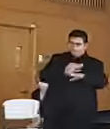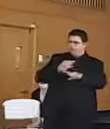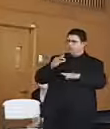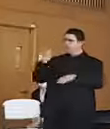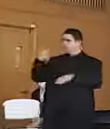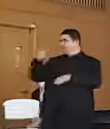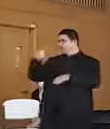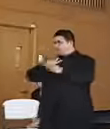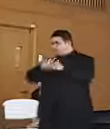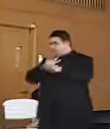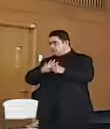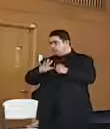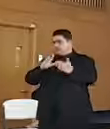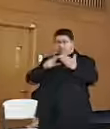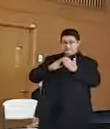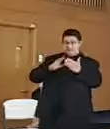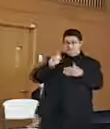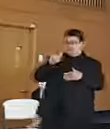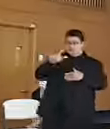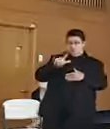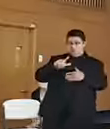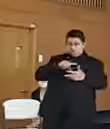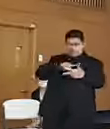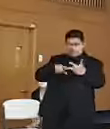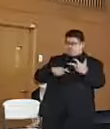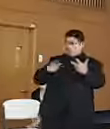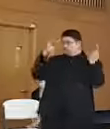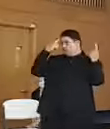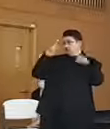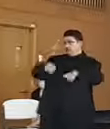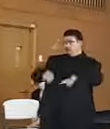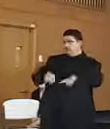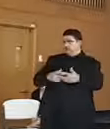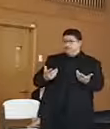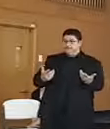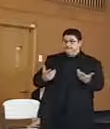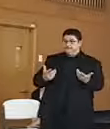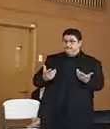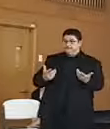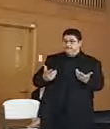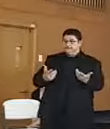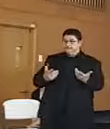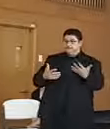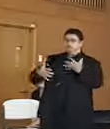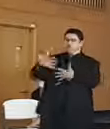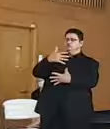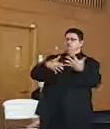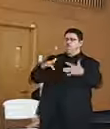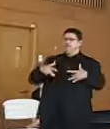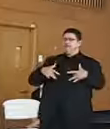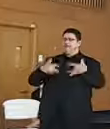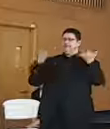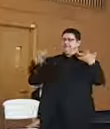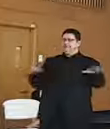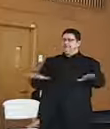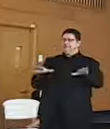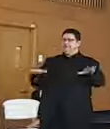the City of St. Louis, all are in agreement, and they all are in agreement that social activities around